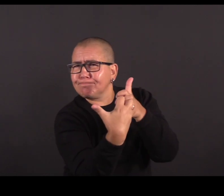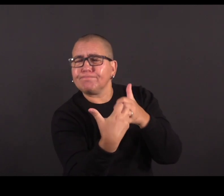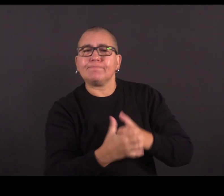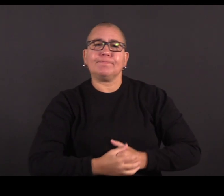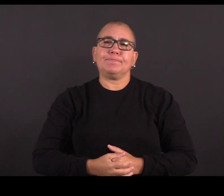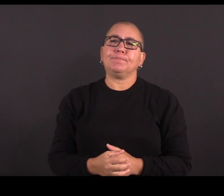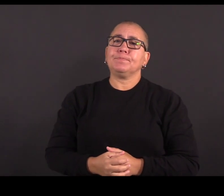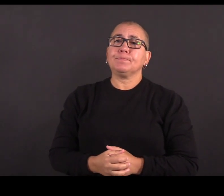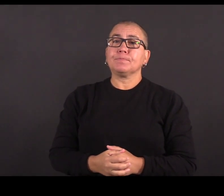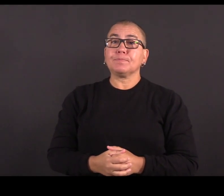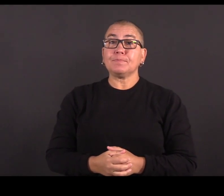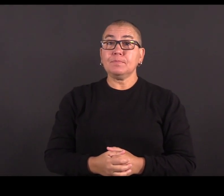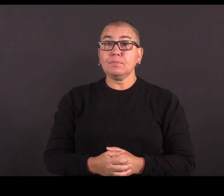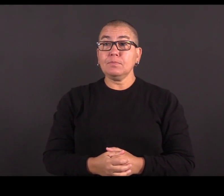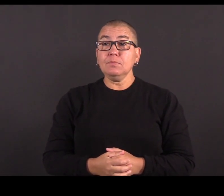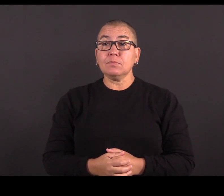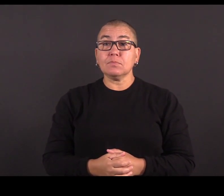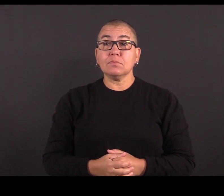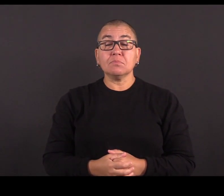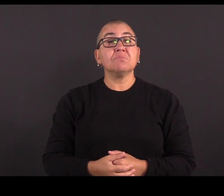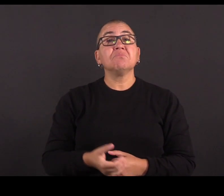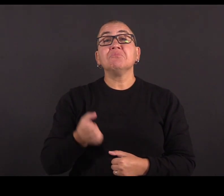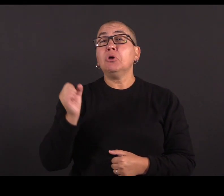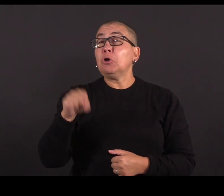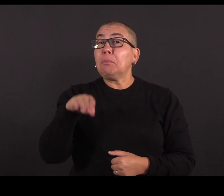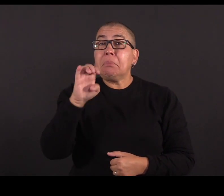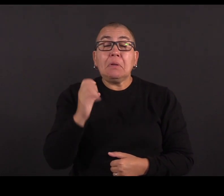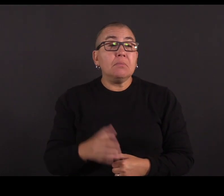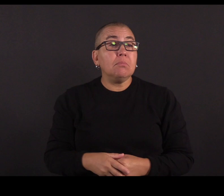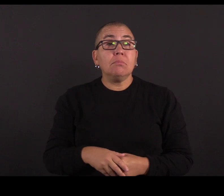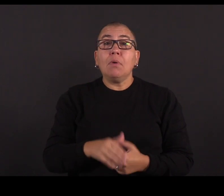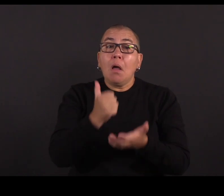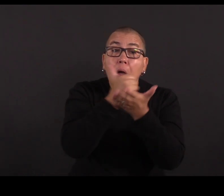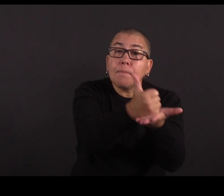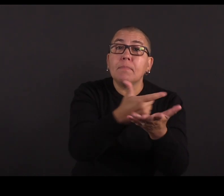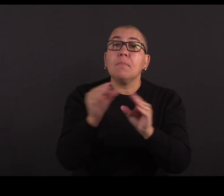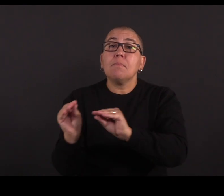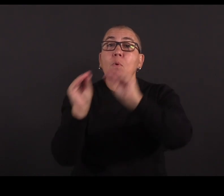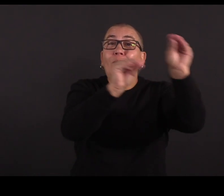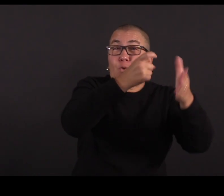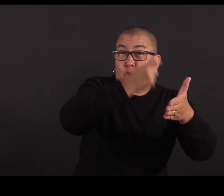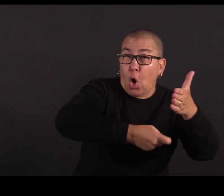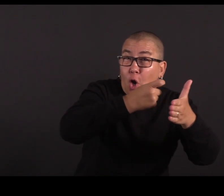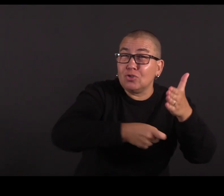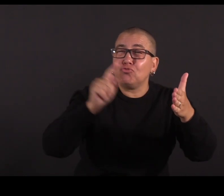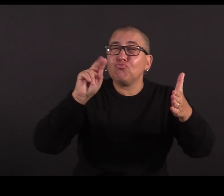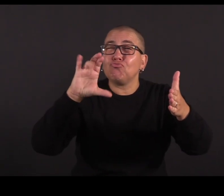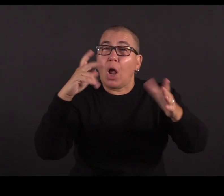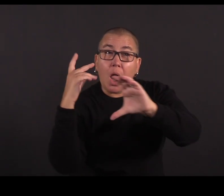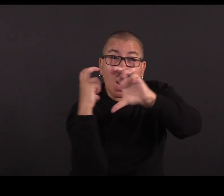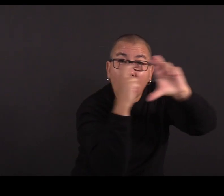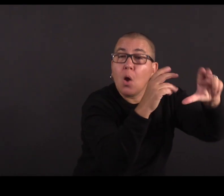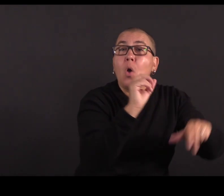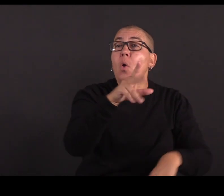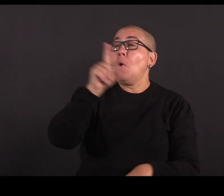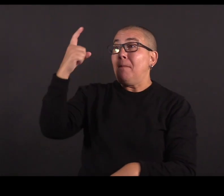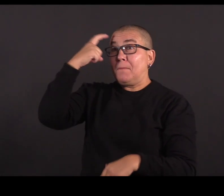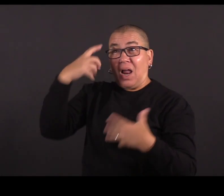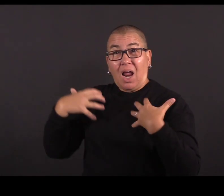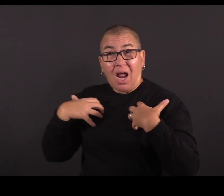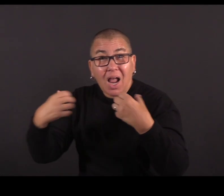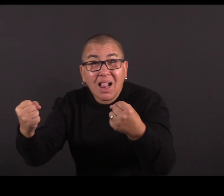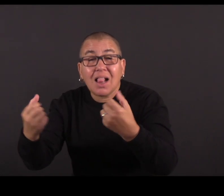not limited to moving costs, case management, life skills training, mental health services, transportation,